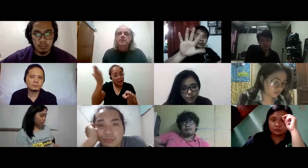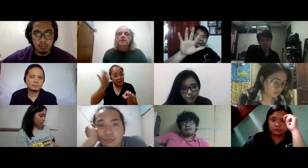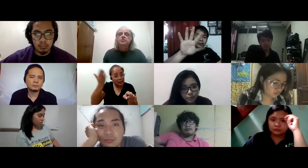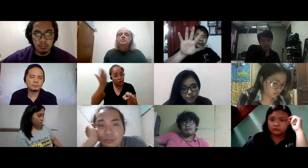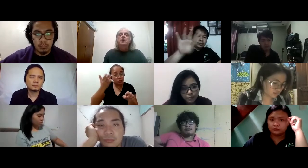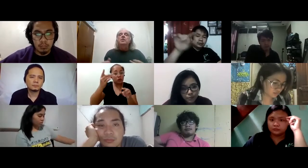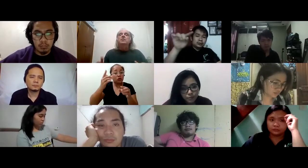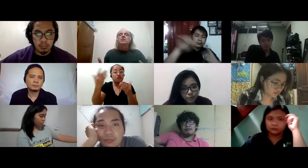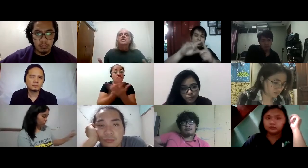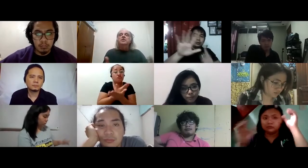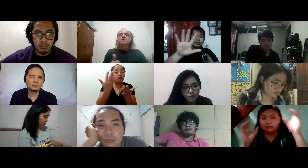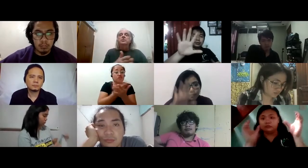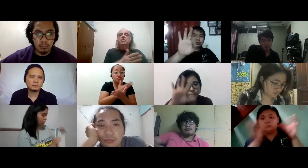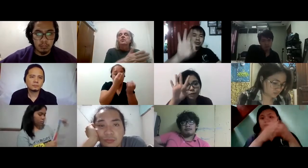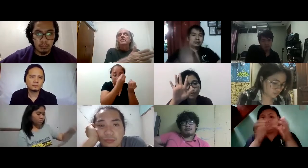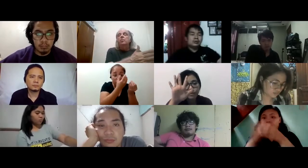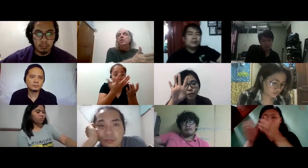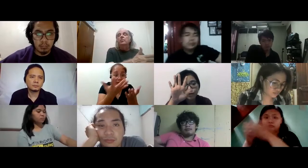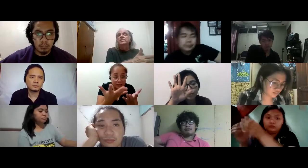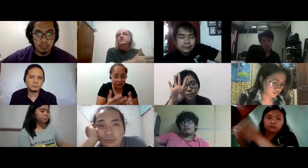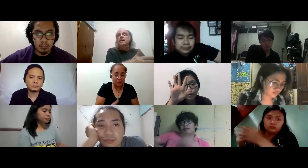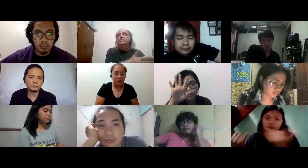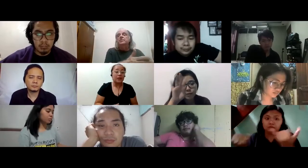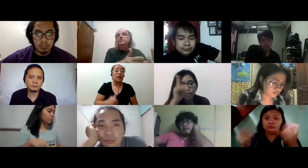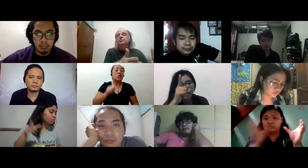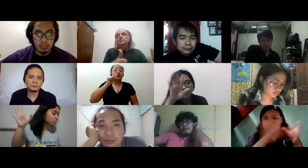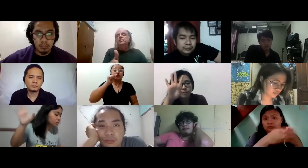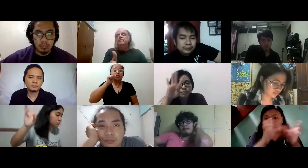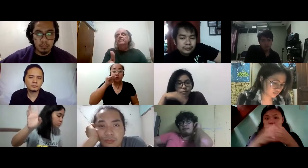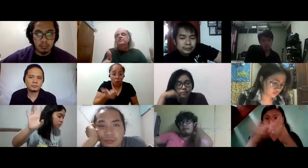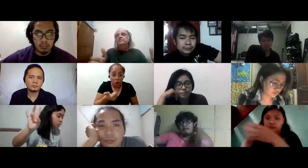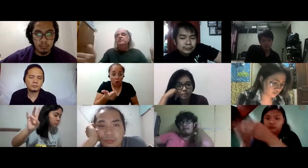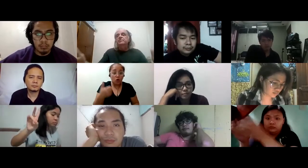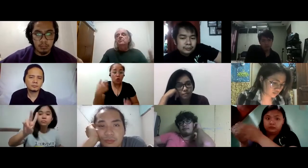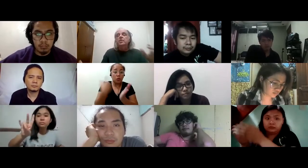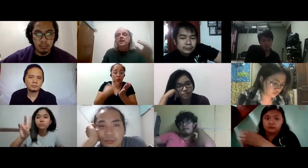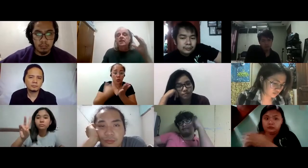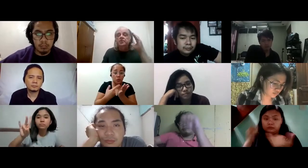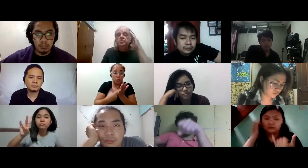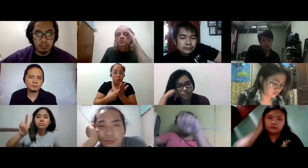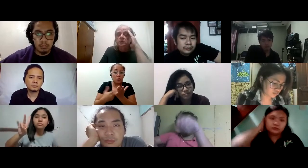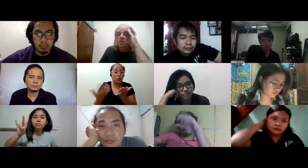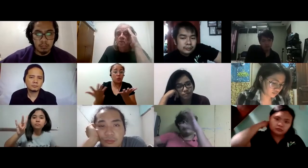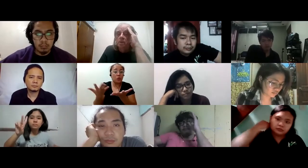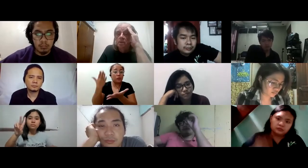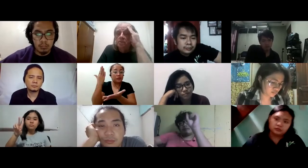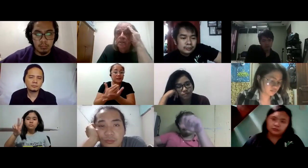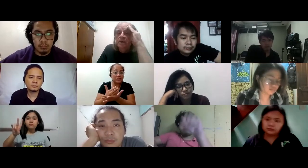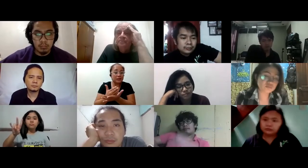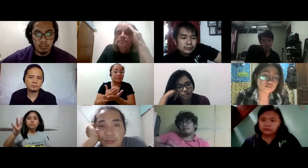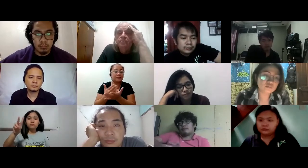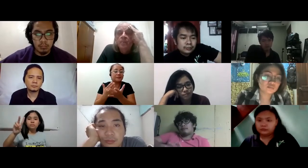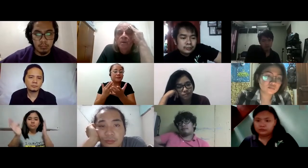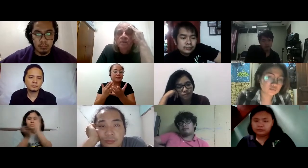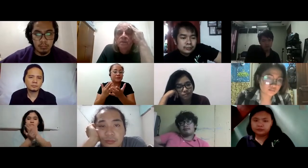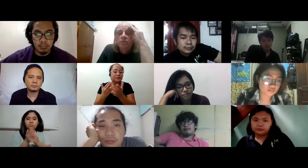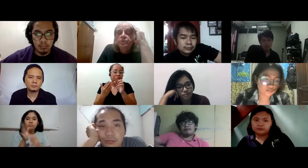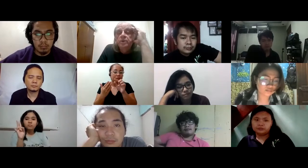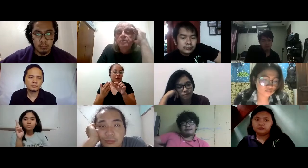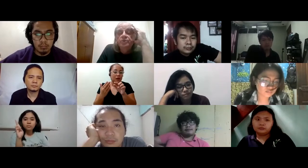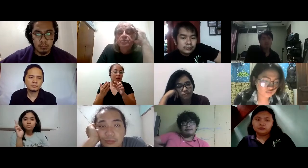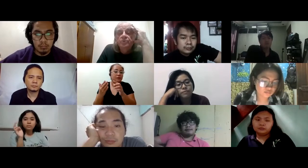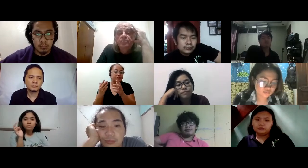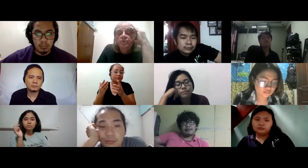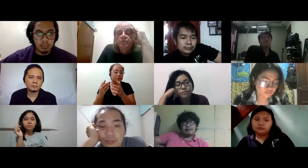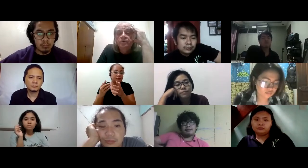information, and then tomorrow you talk about where we stopped through deaf history through what I lectured today. So which